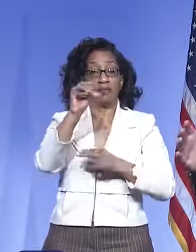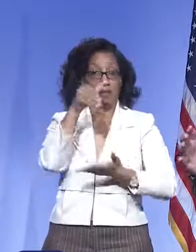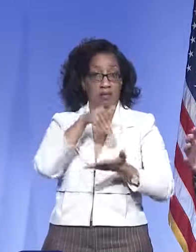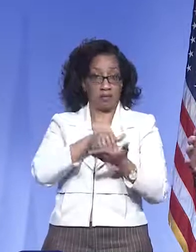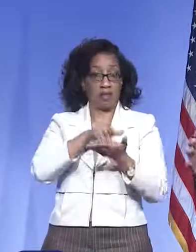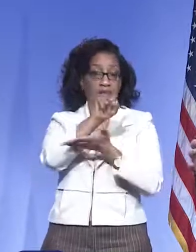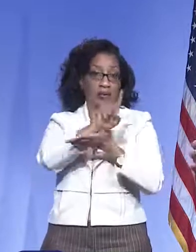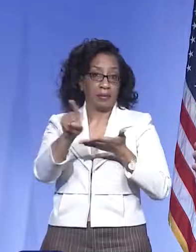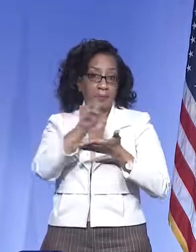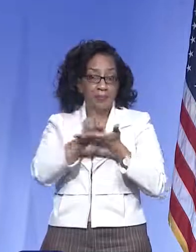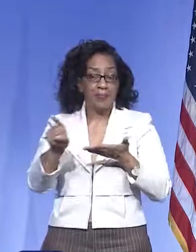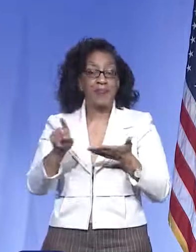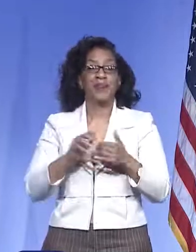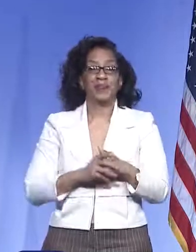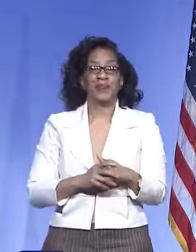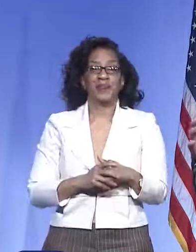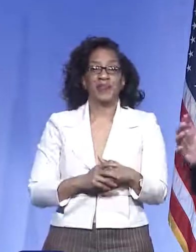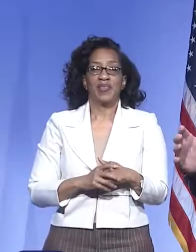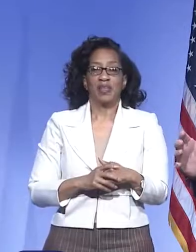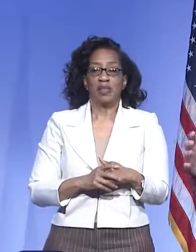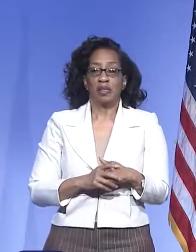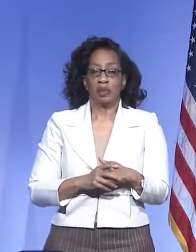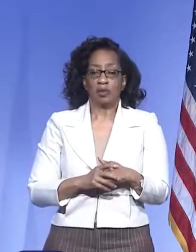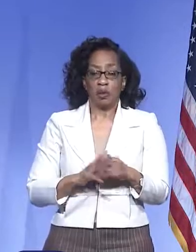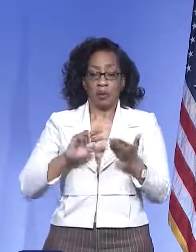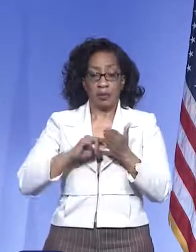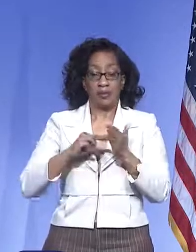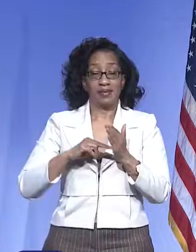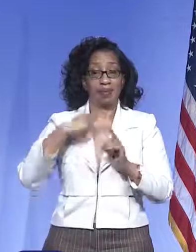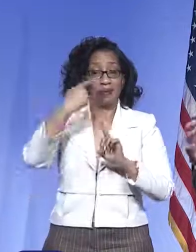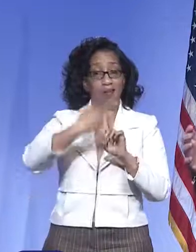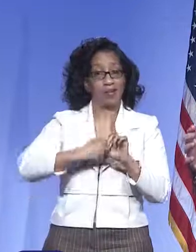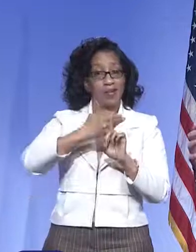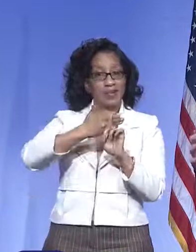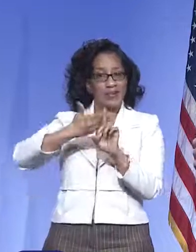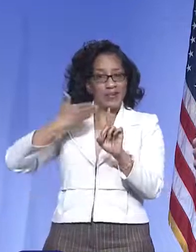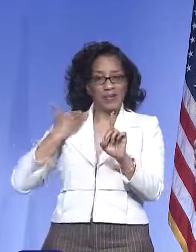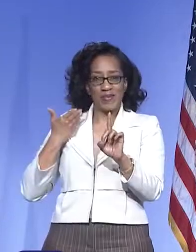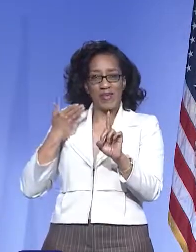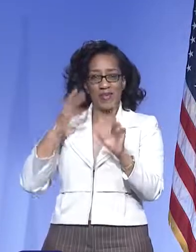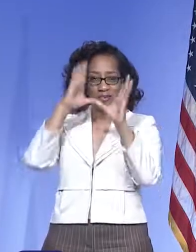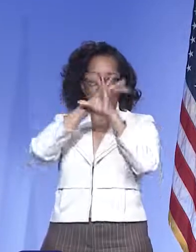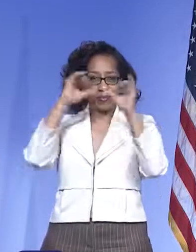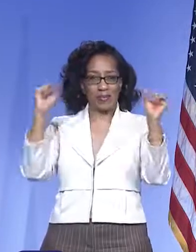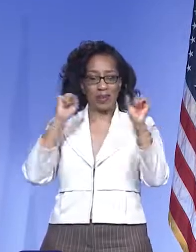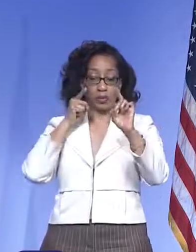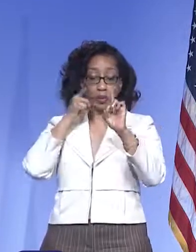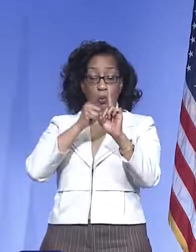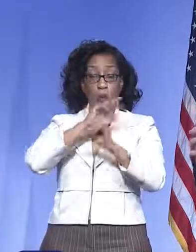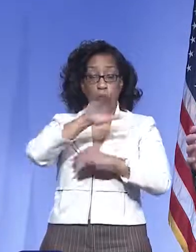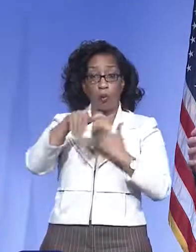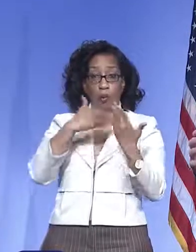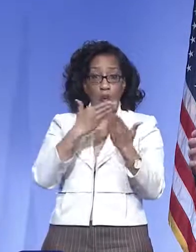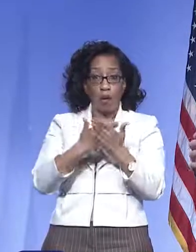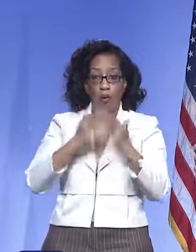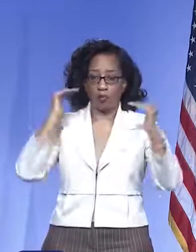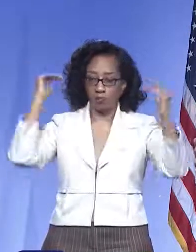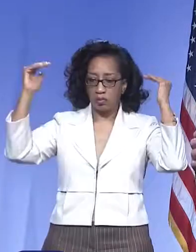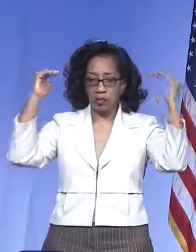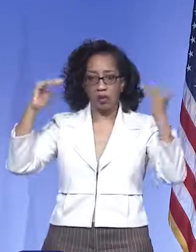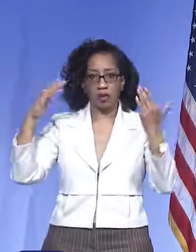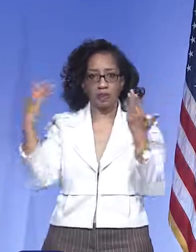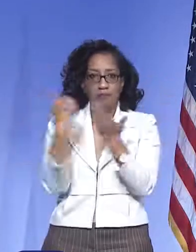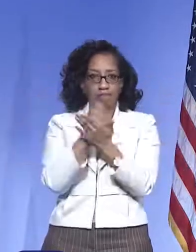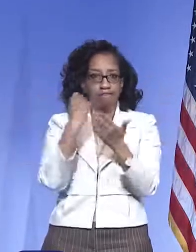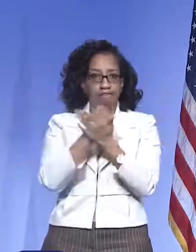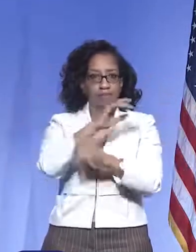have fully a month before the president has set his goal of all adults being able to have access to a vaccine